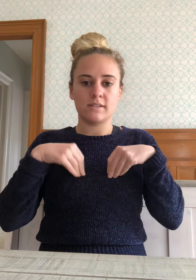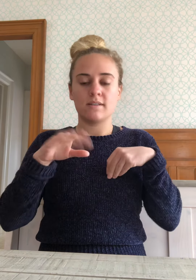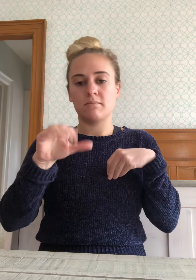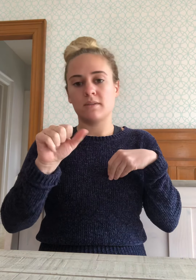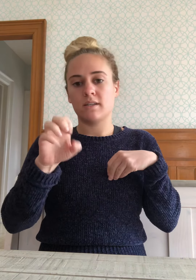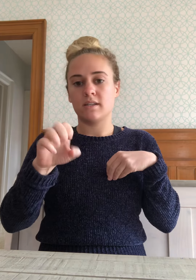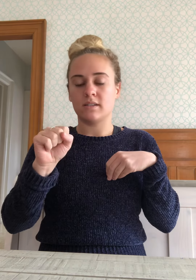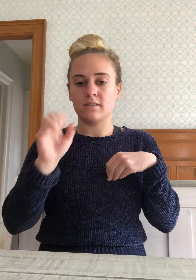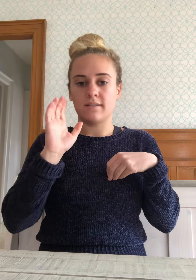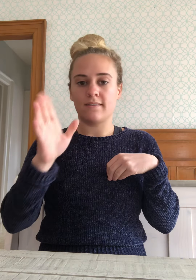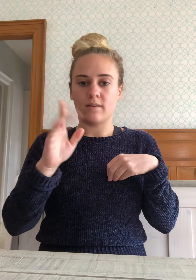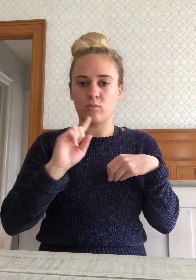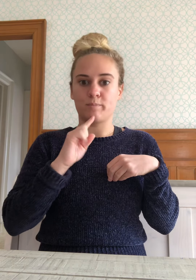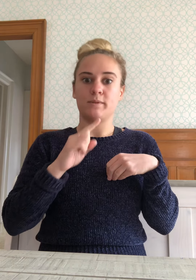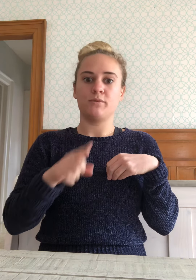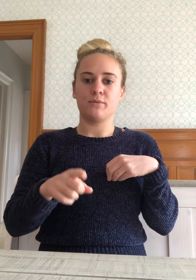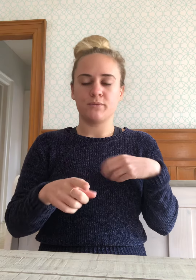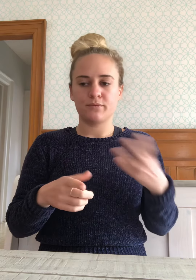you on the entire process.